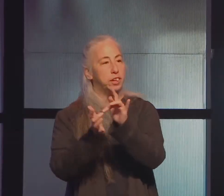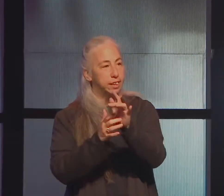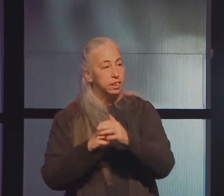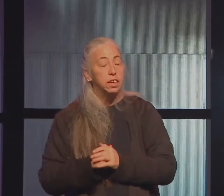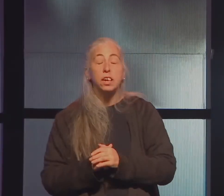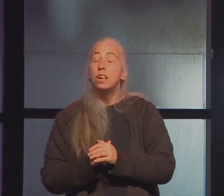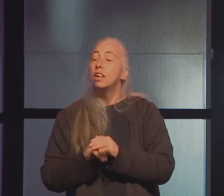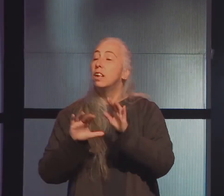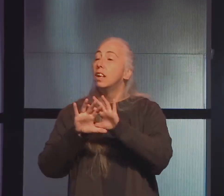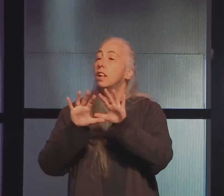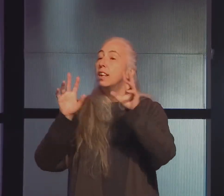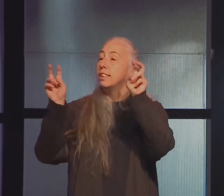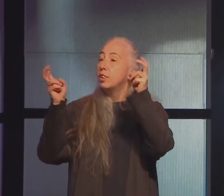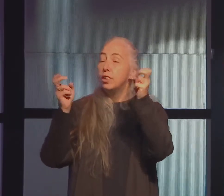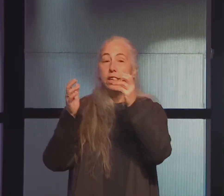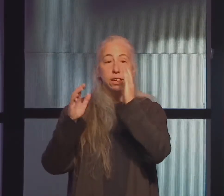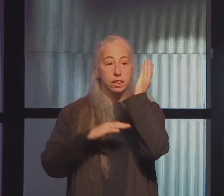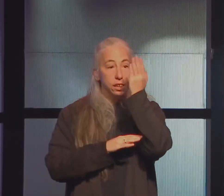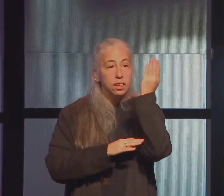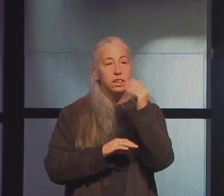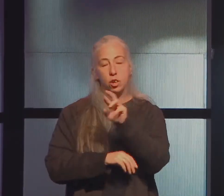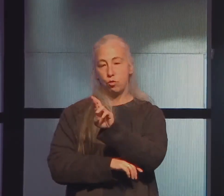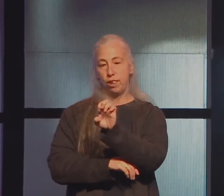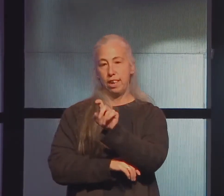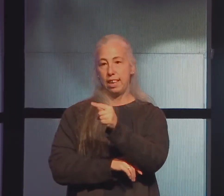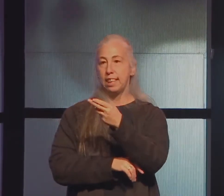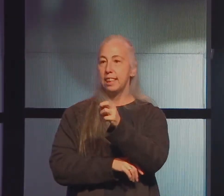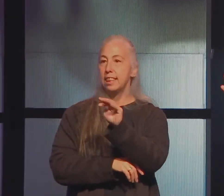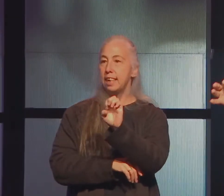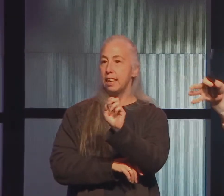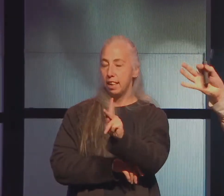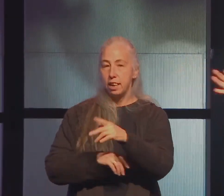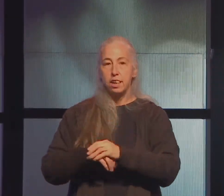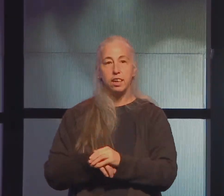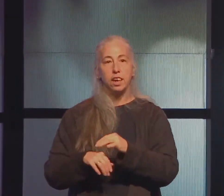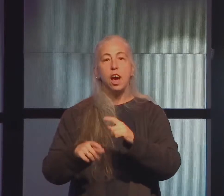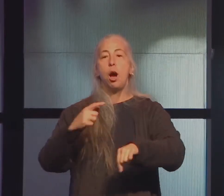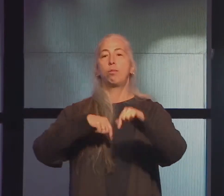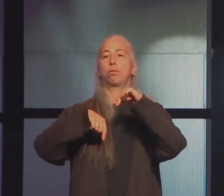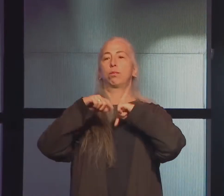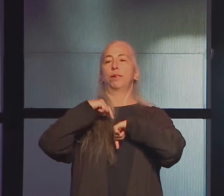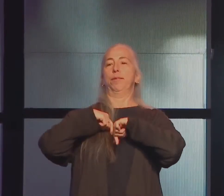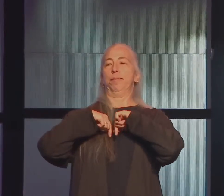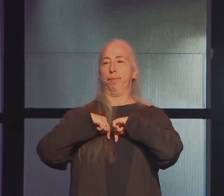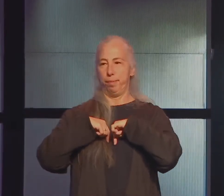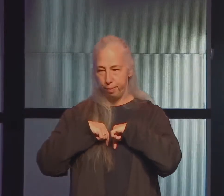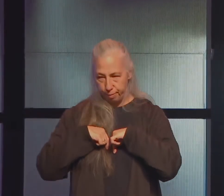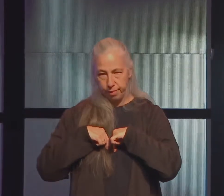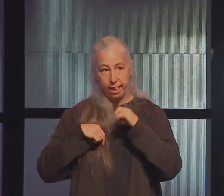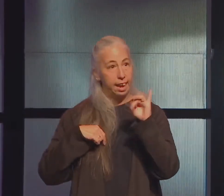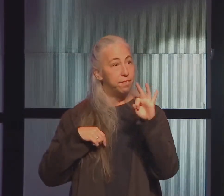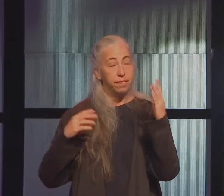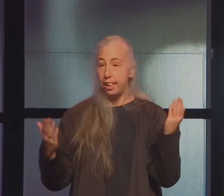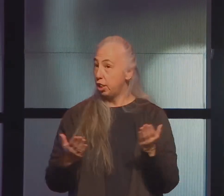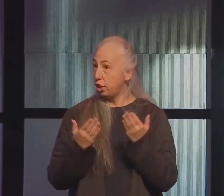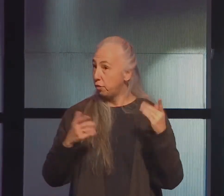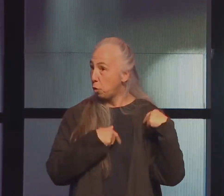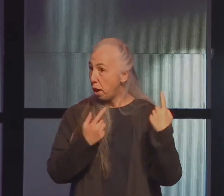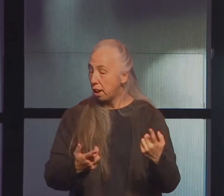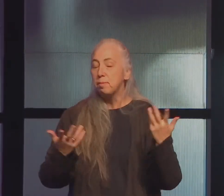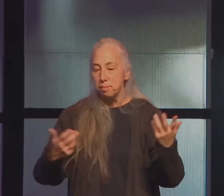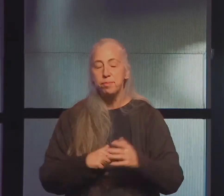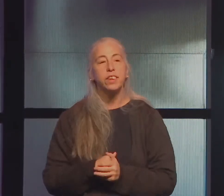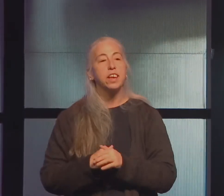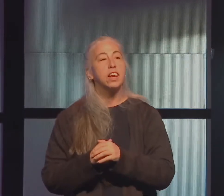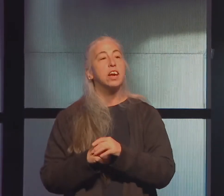called Rethink. Let's do a little quick rewind, okay, before we jump in, just in case you haven't been here. What did we do?